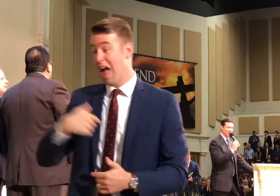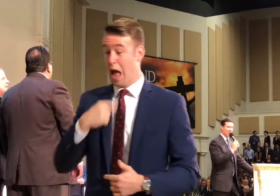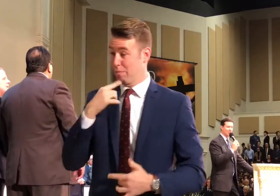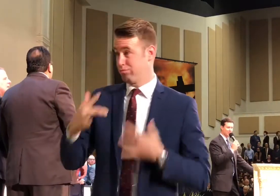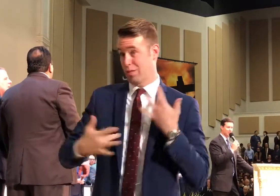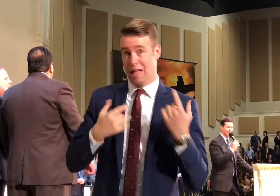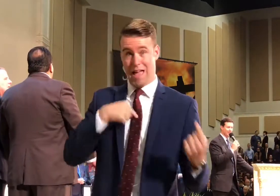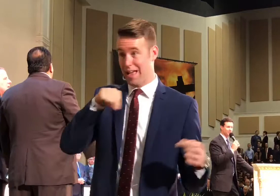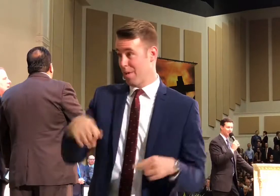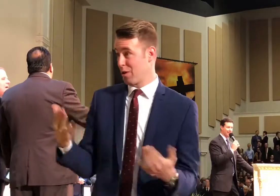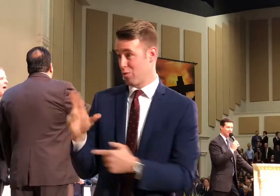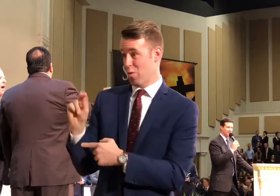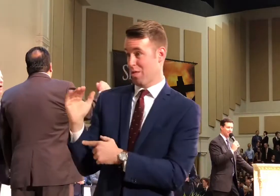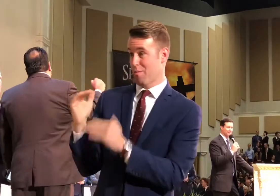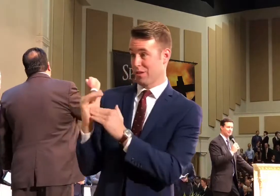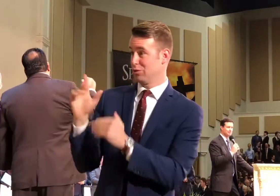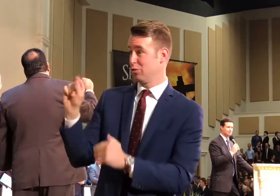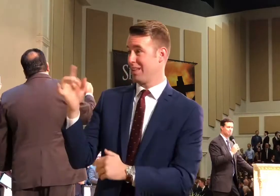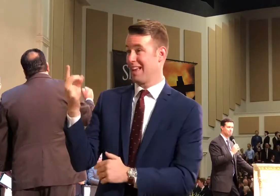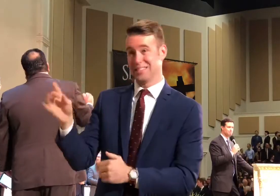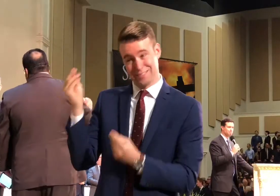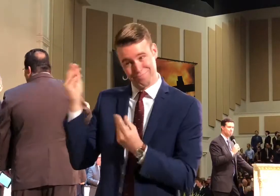I came to No Limits